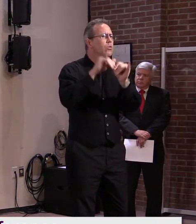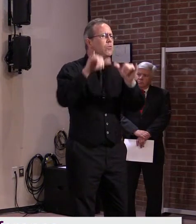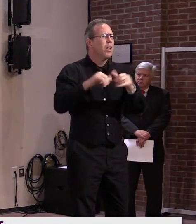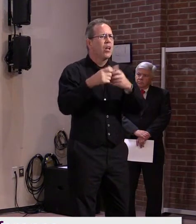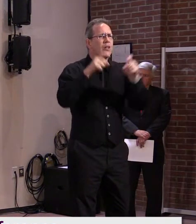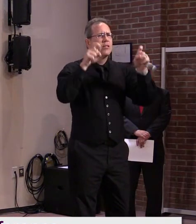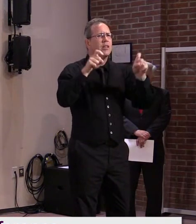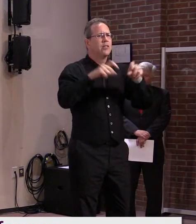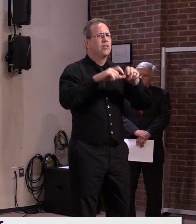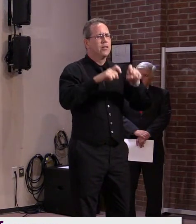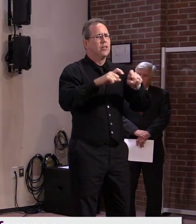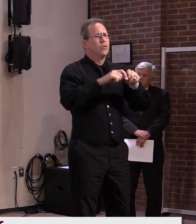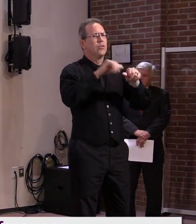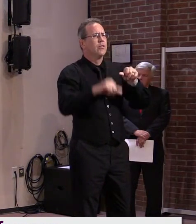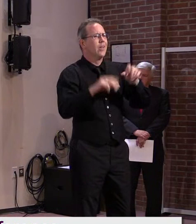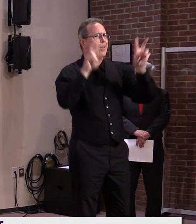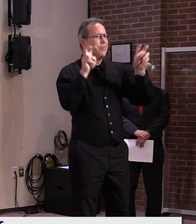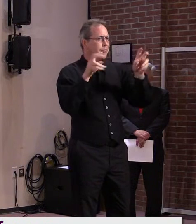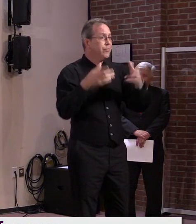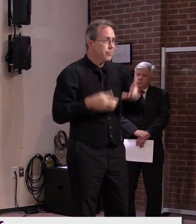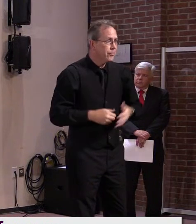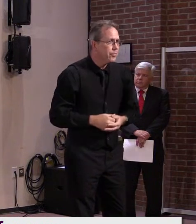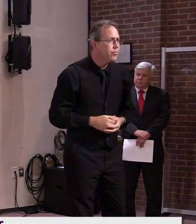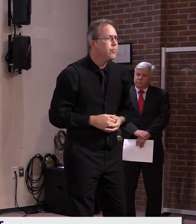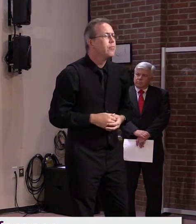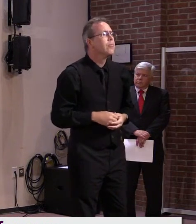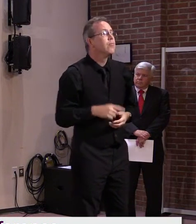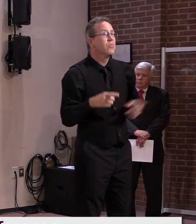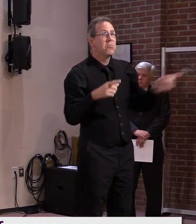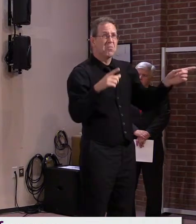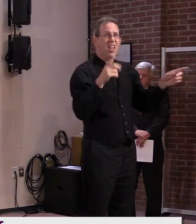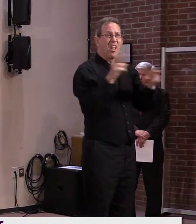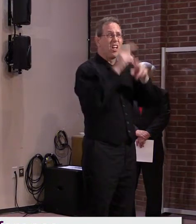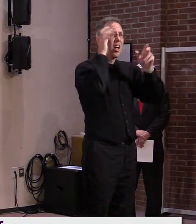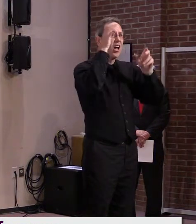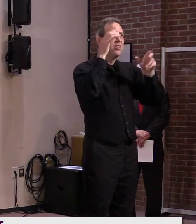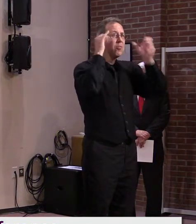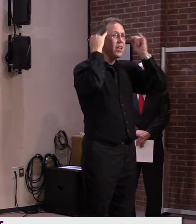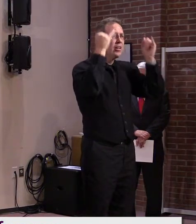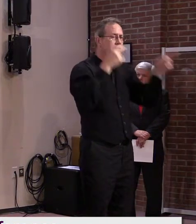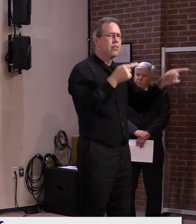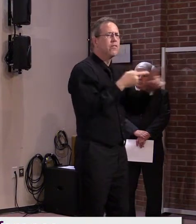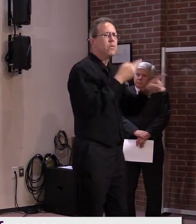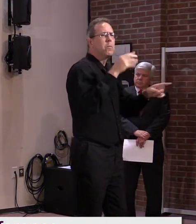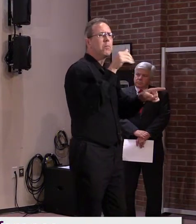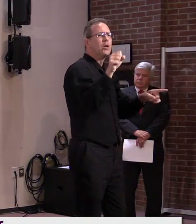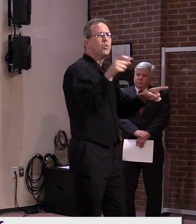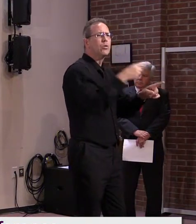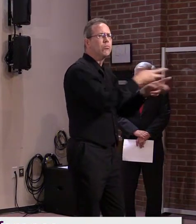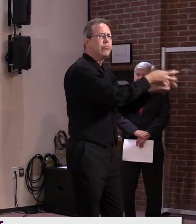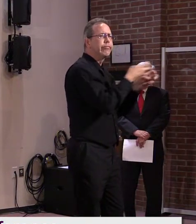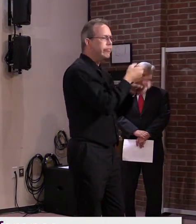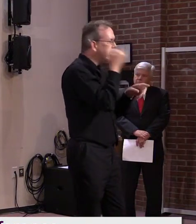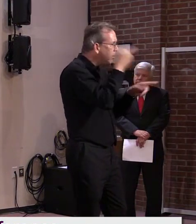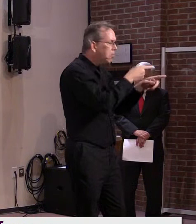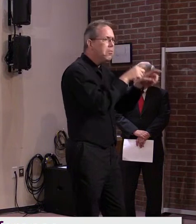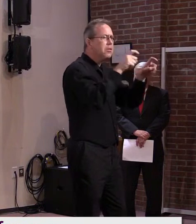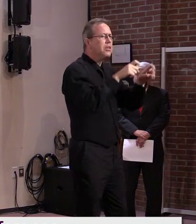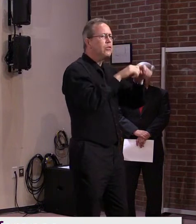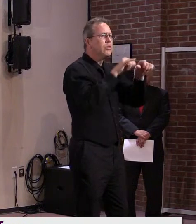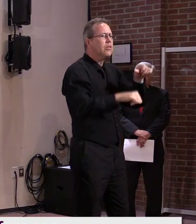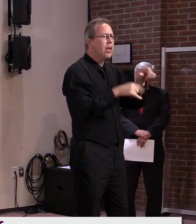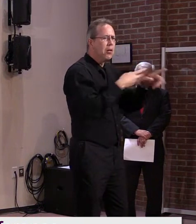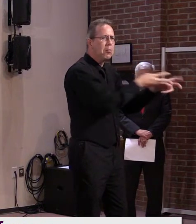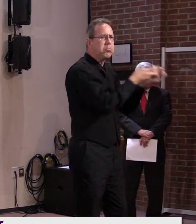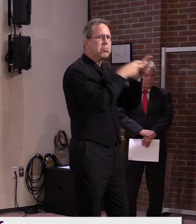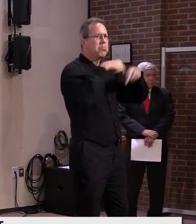working on it in consultation with UVM, infectious disease experts, and pediatricians who are supportive of